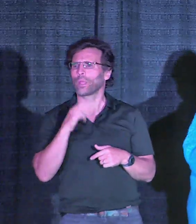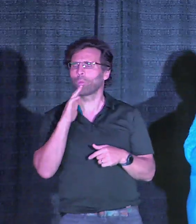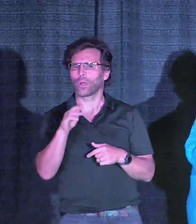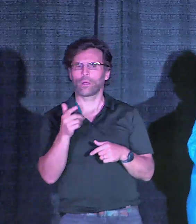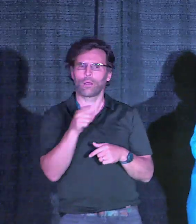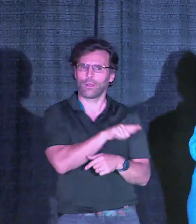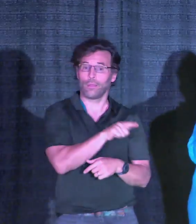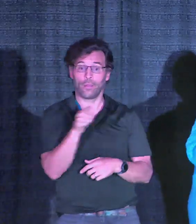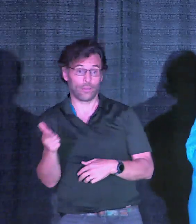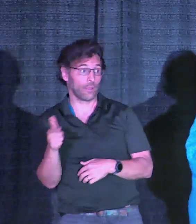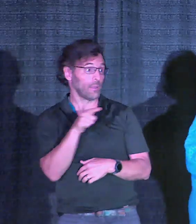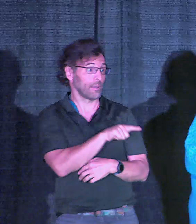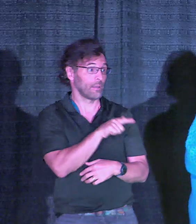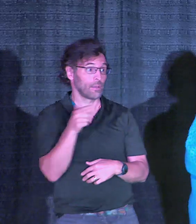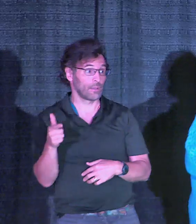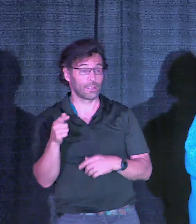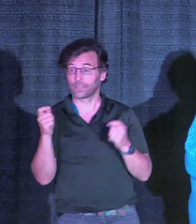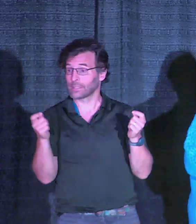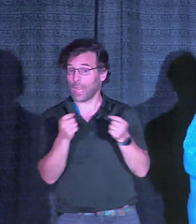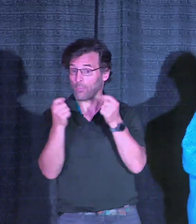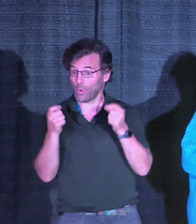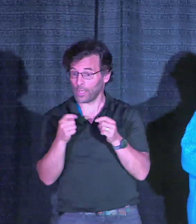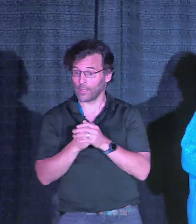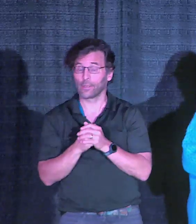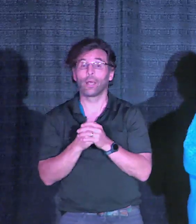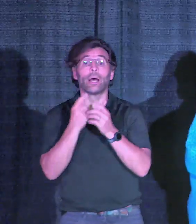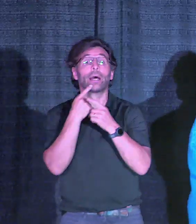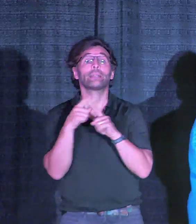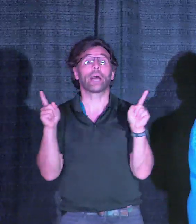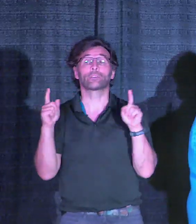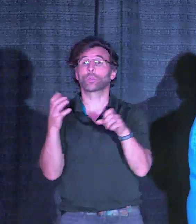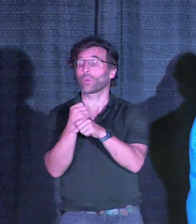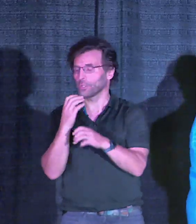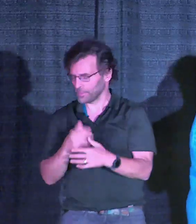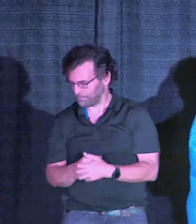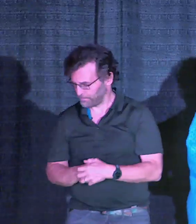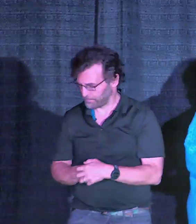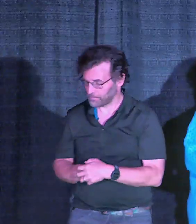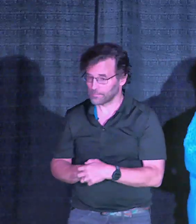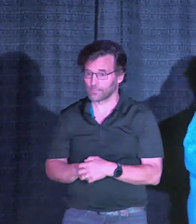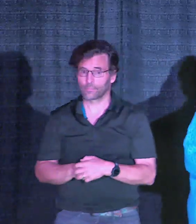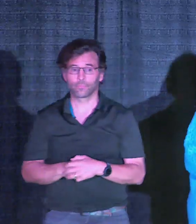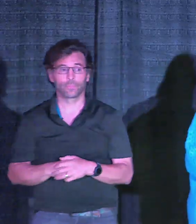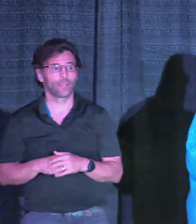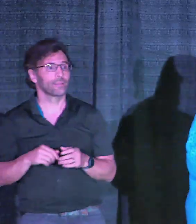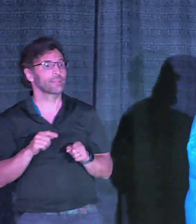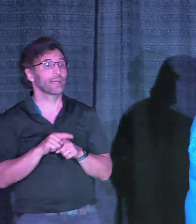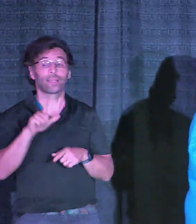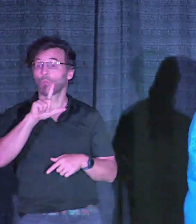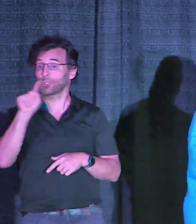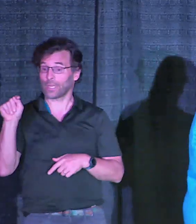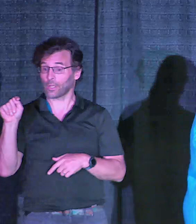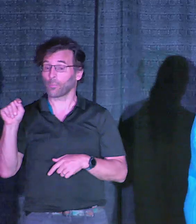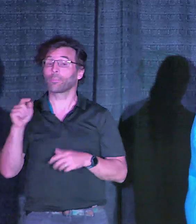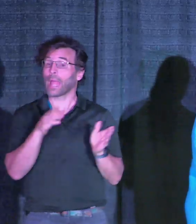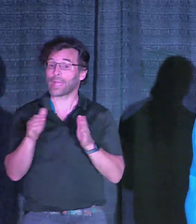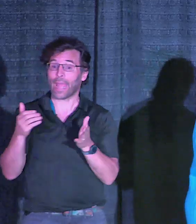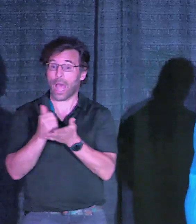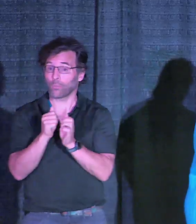tag team this ceremony in announcing the winners, as the Lieutenant Governor was also going to help with that.